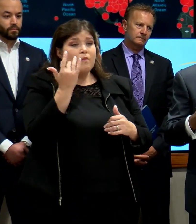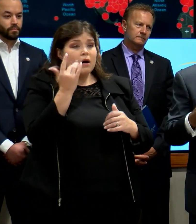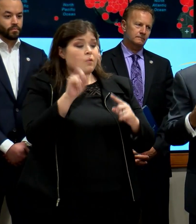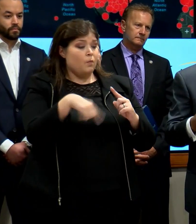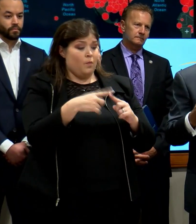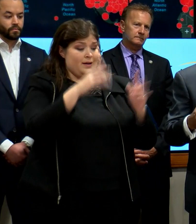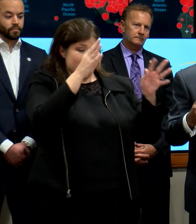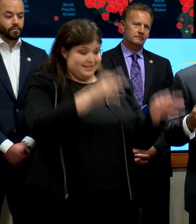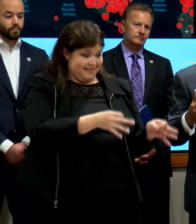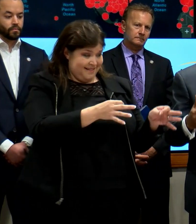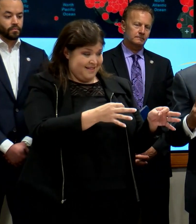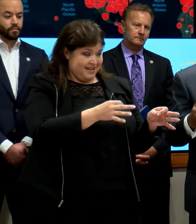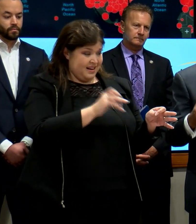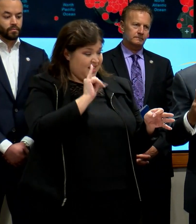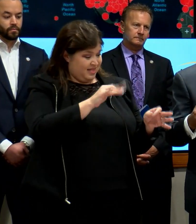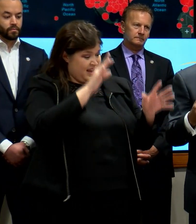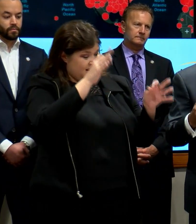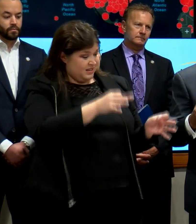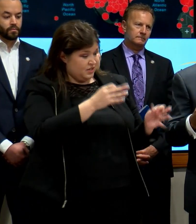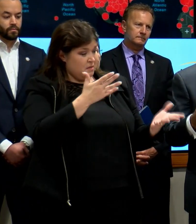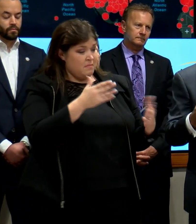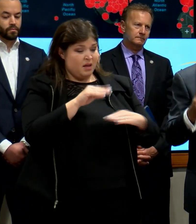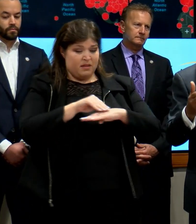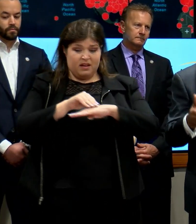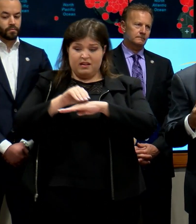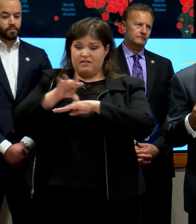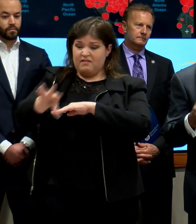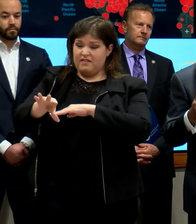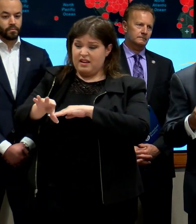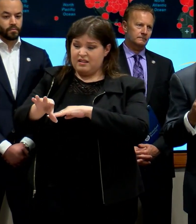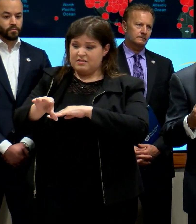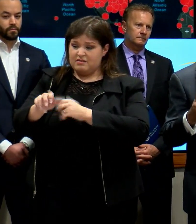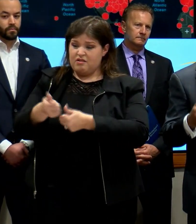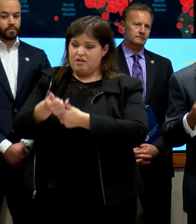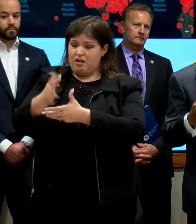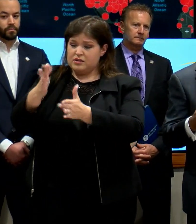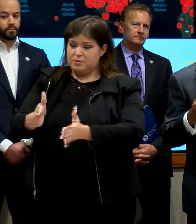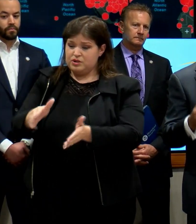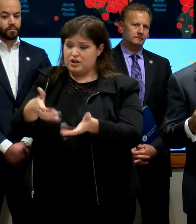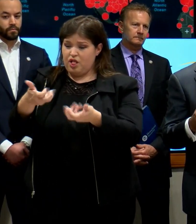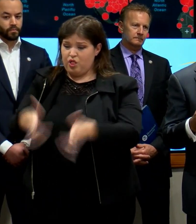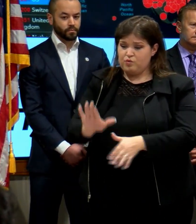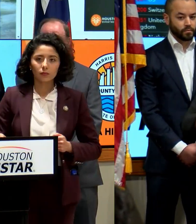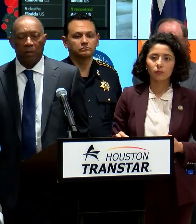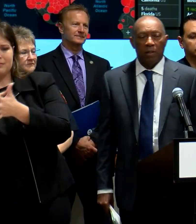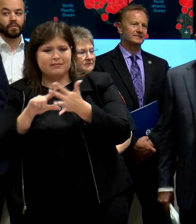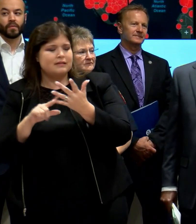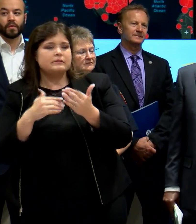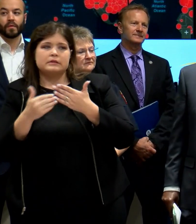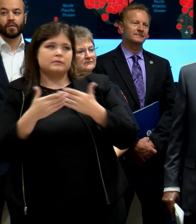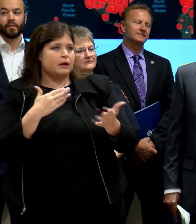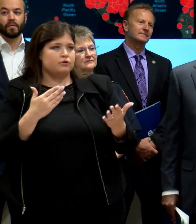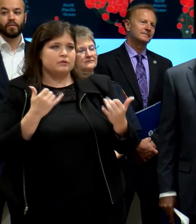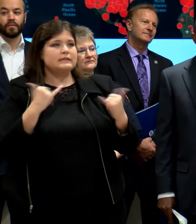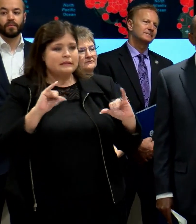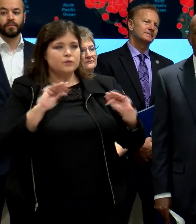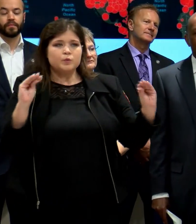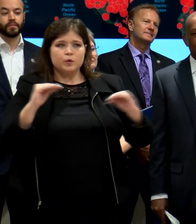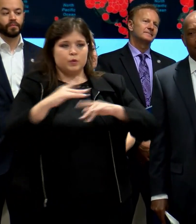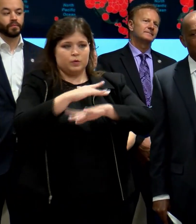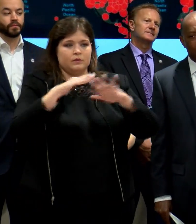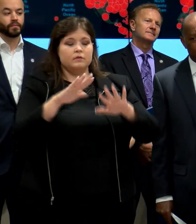decision and a decision that may cause someone to be laid off, that's not a tough call. This is